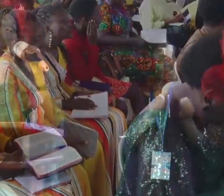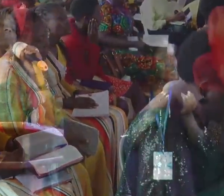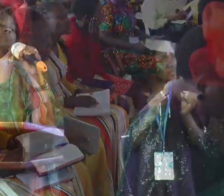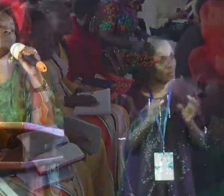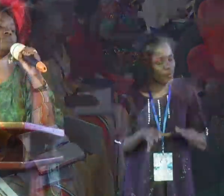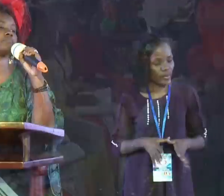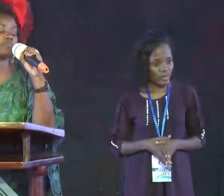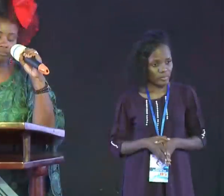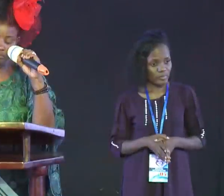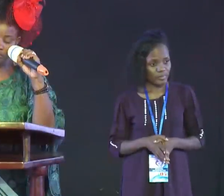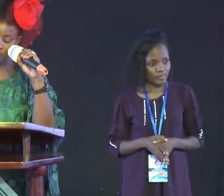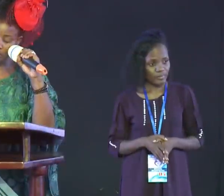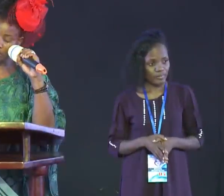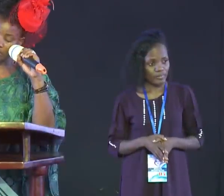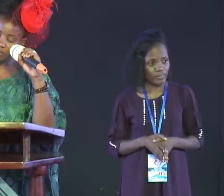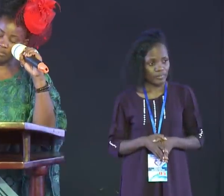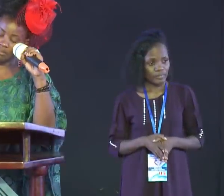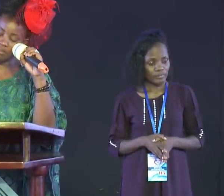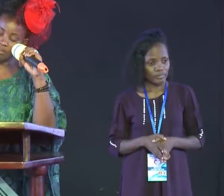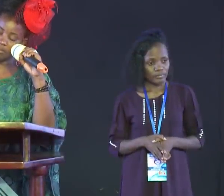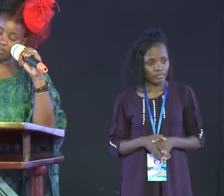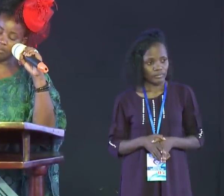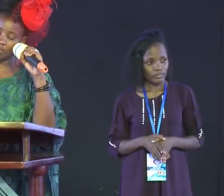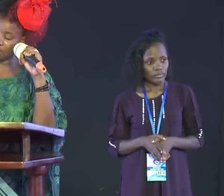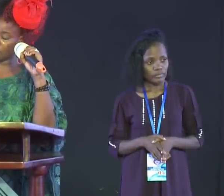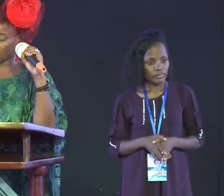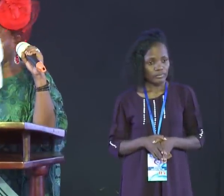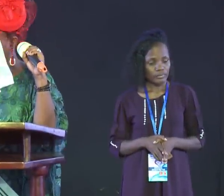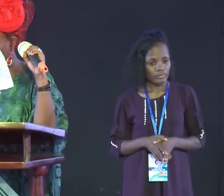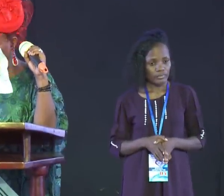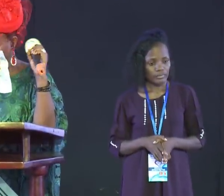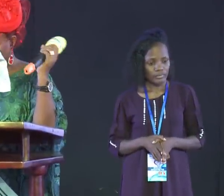Sichangu. It's not easy.